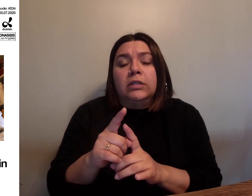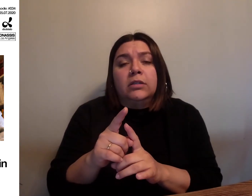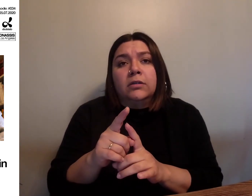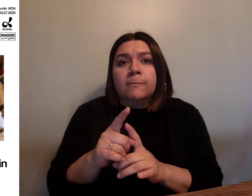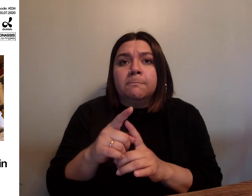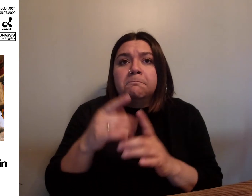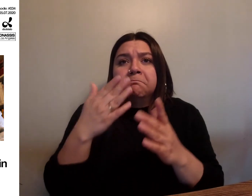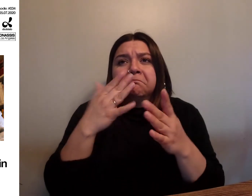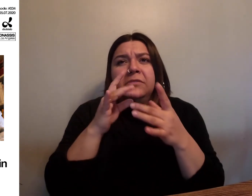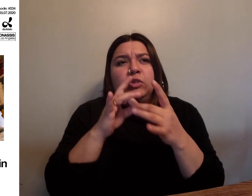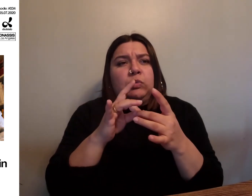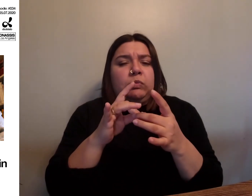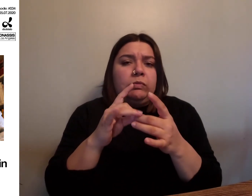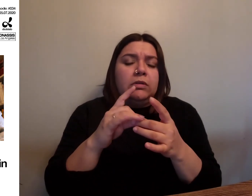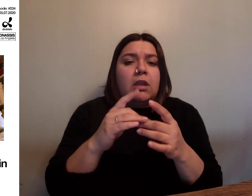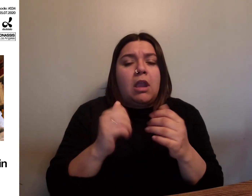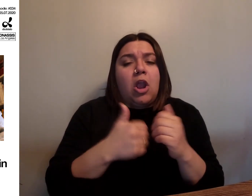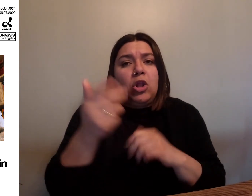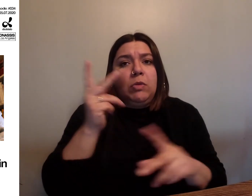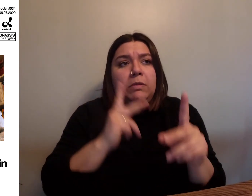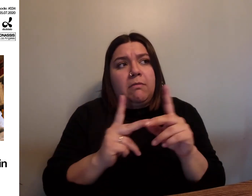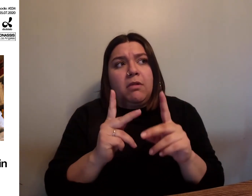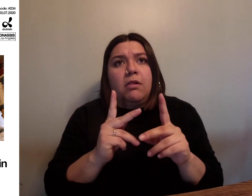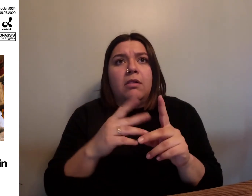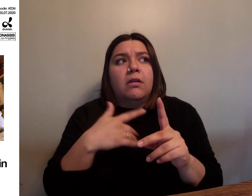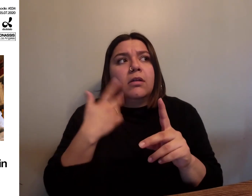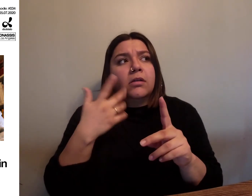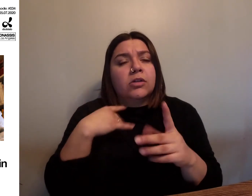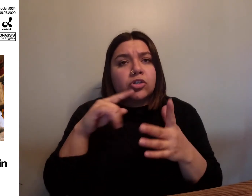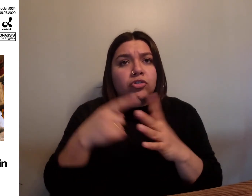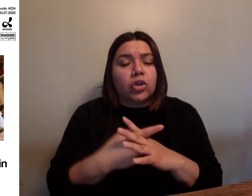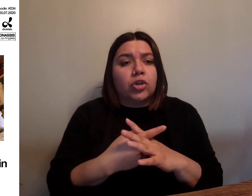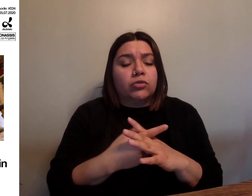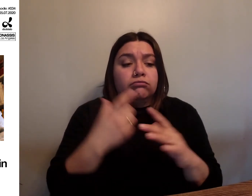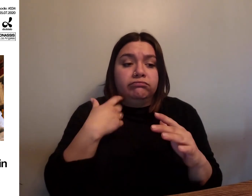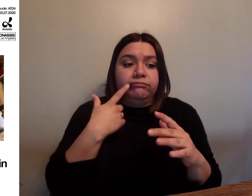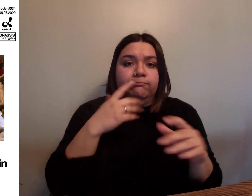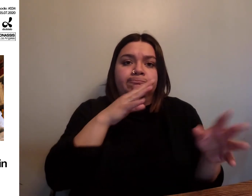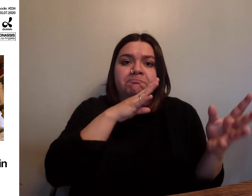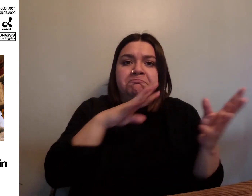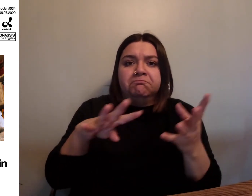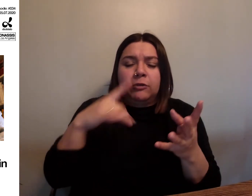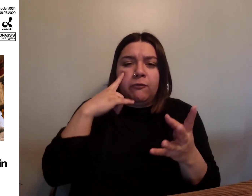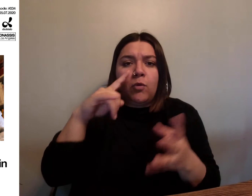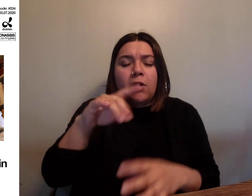that led others perhaps all the way to concentration camps, to extermination camps.